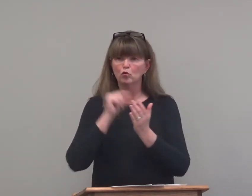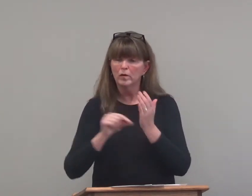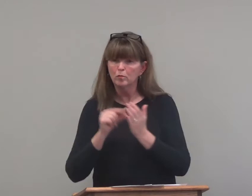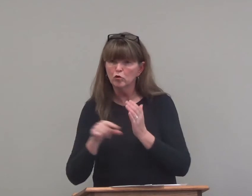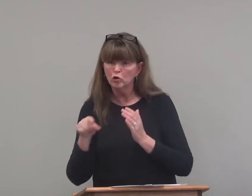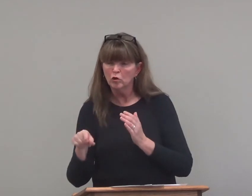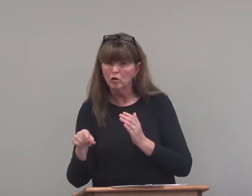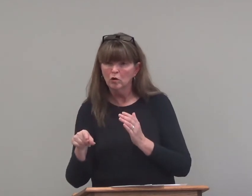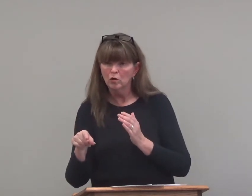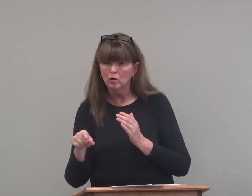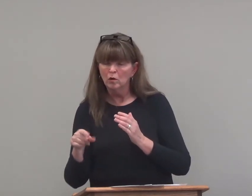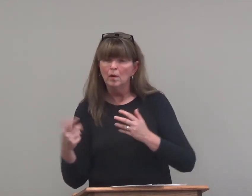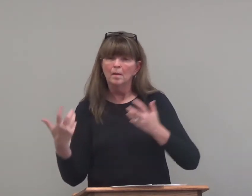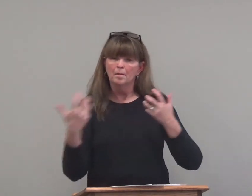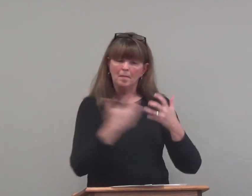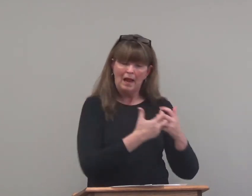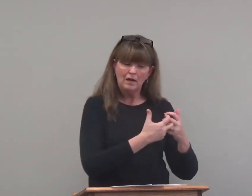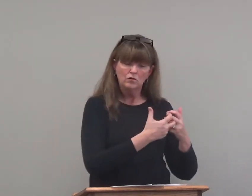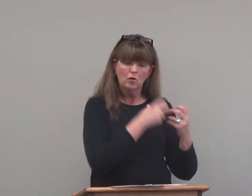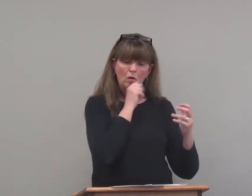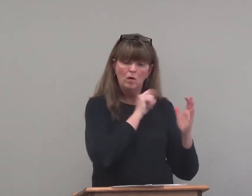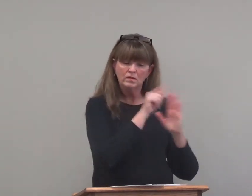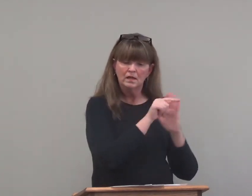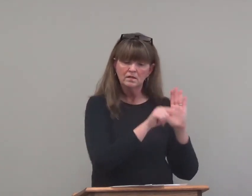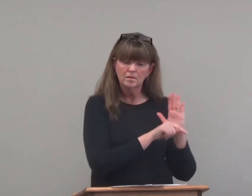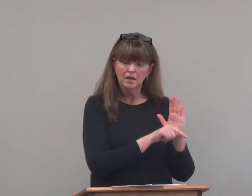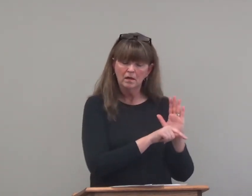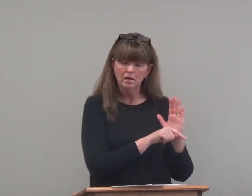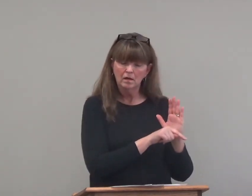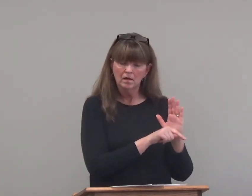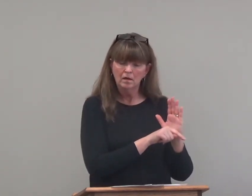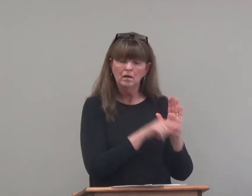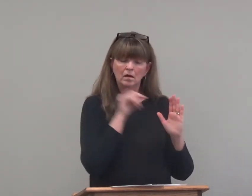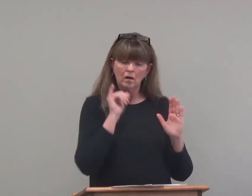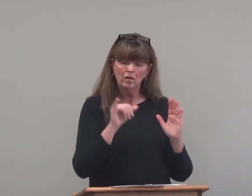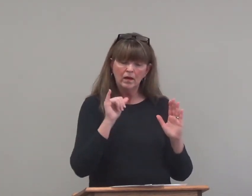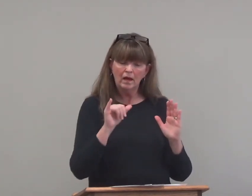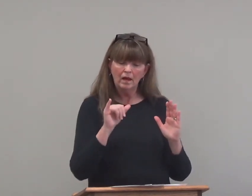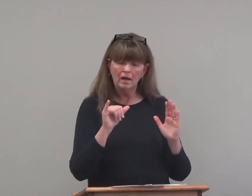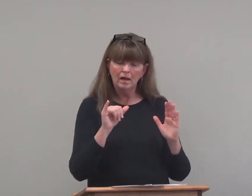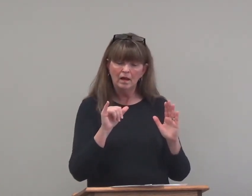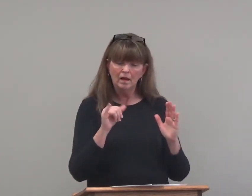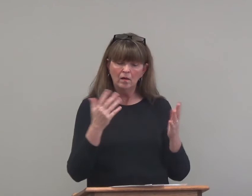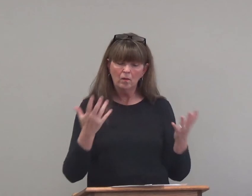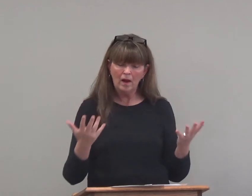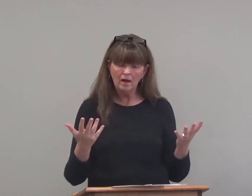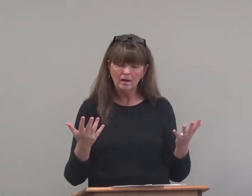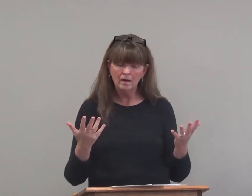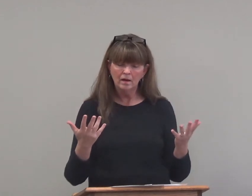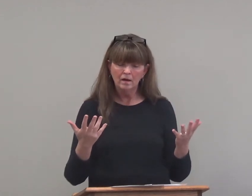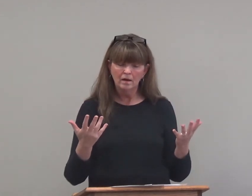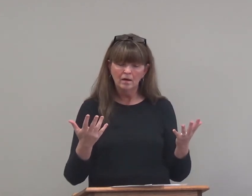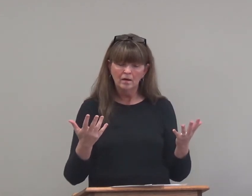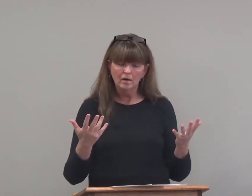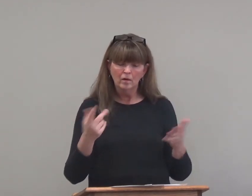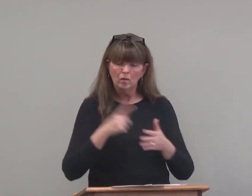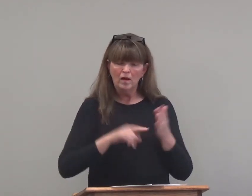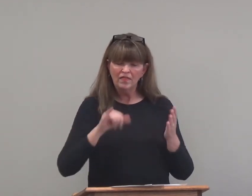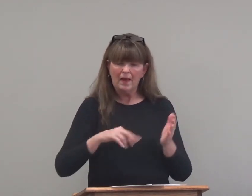The stories, the parables, the scriptures, all align. He takes it from the Old Testament, and we see it